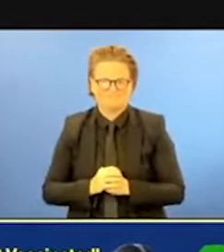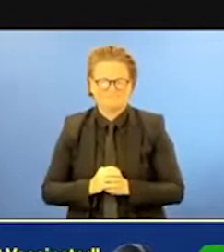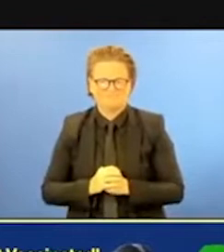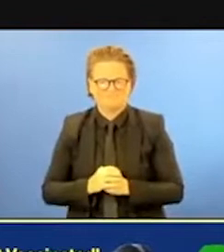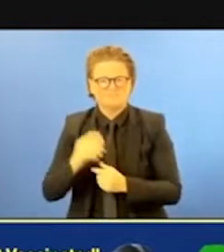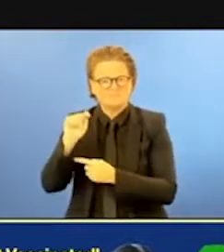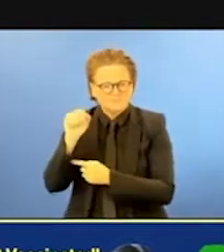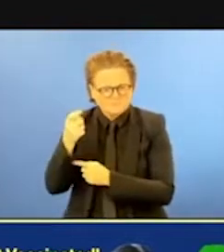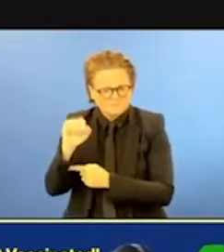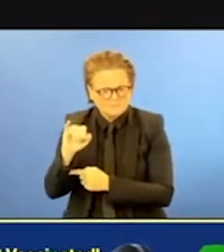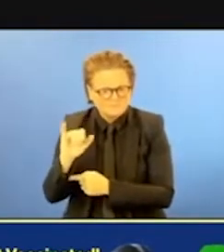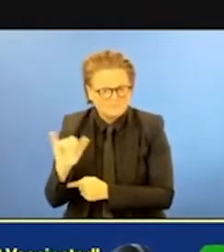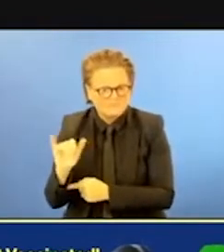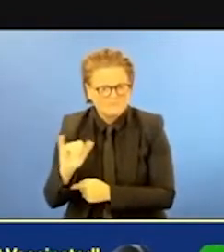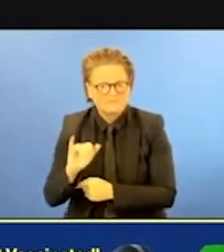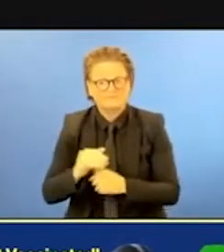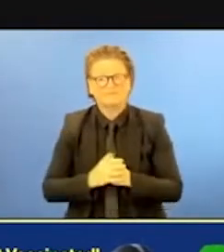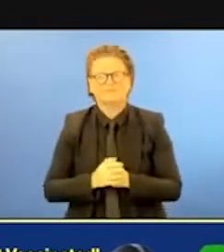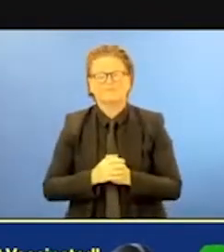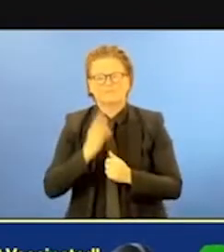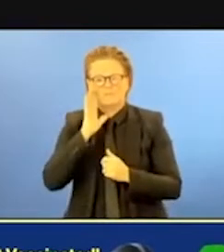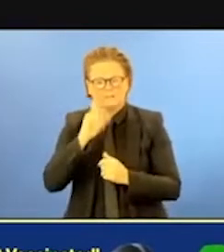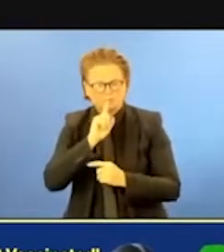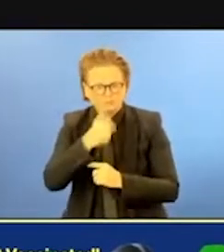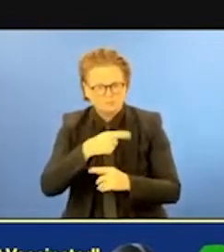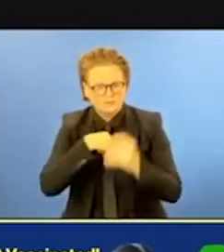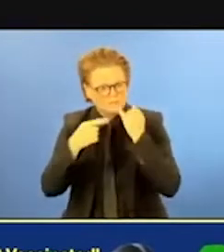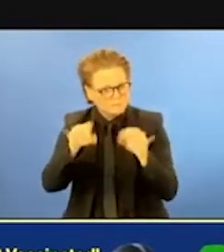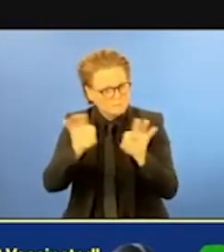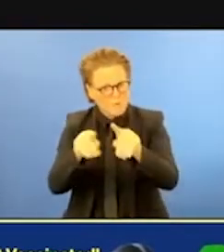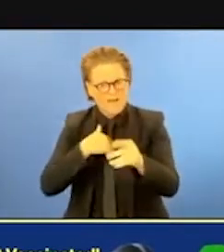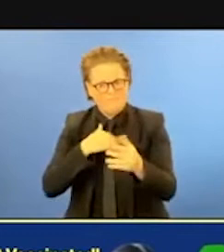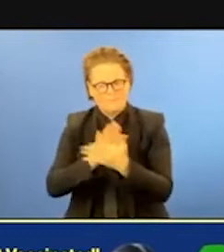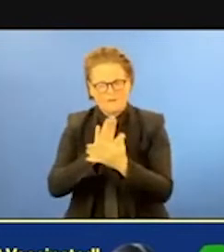months. To get more information, call